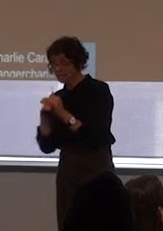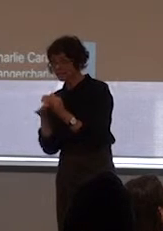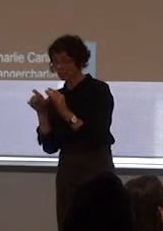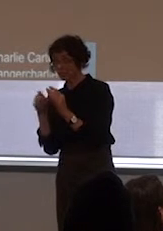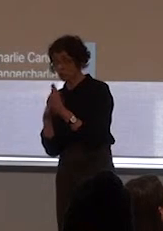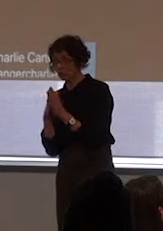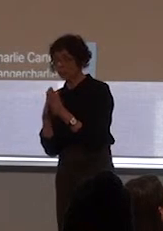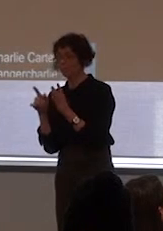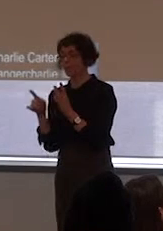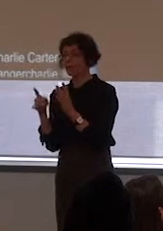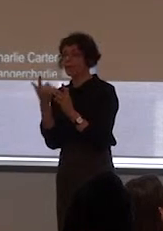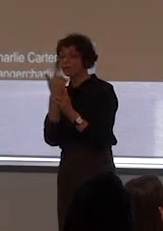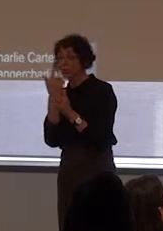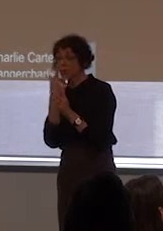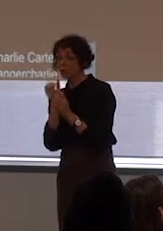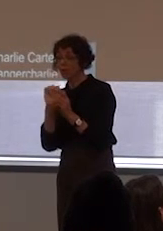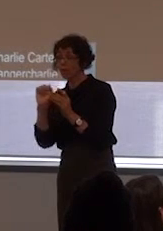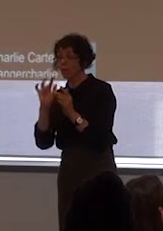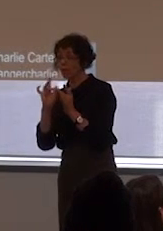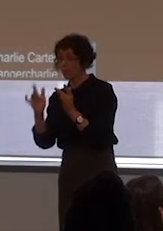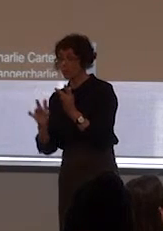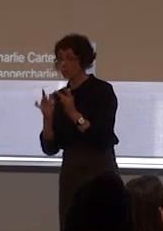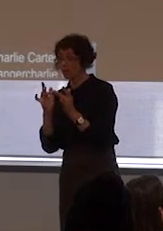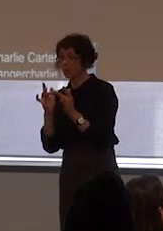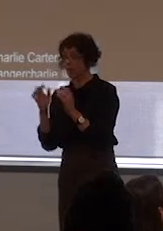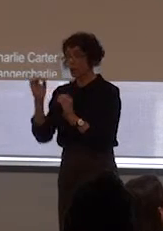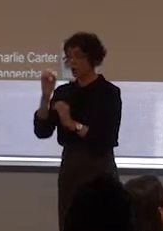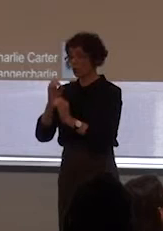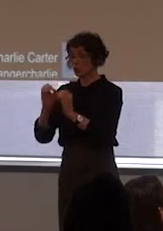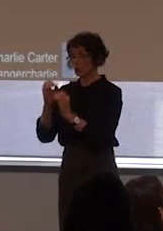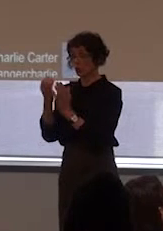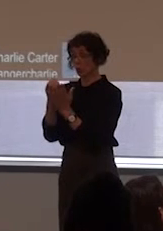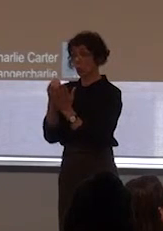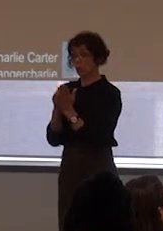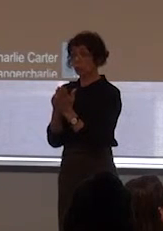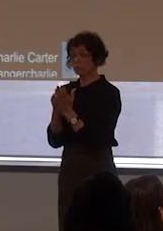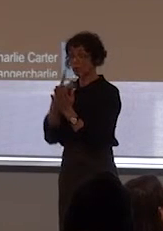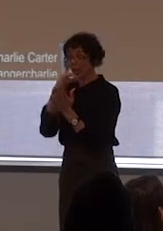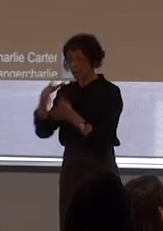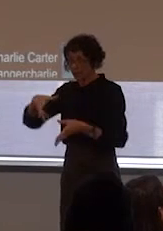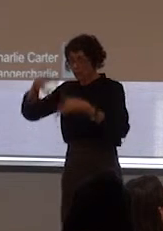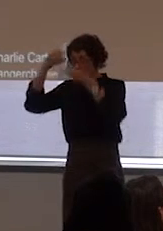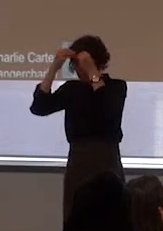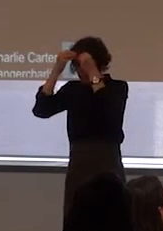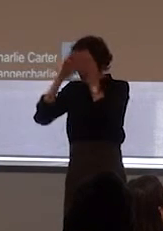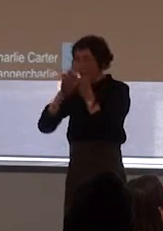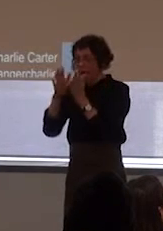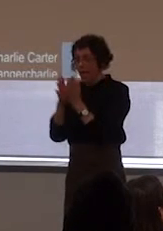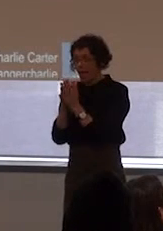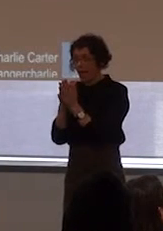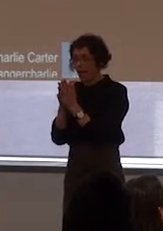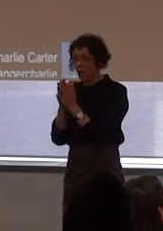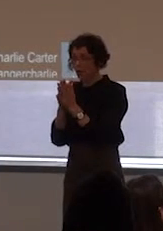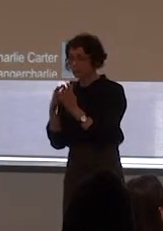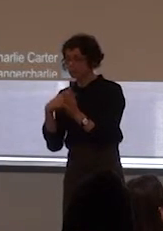the chromevox.com website, they have a Google course which you can do to become more proficient in accessibility using